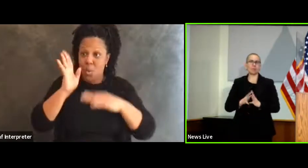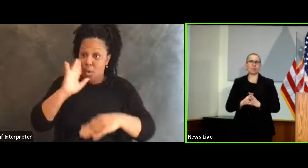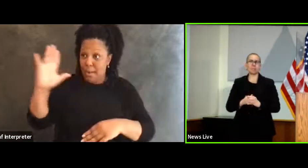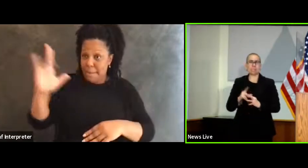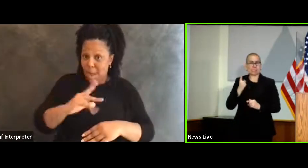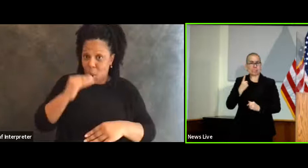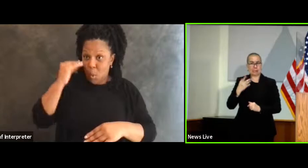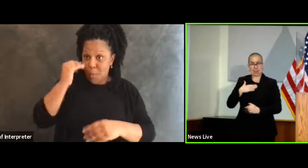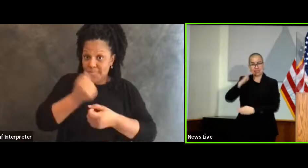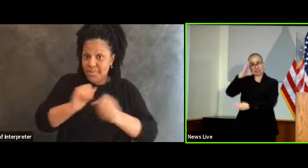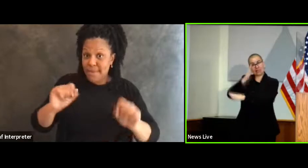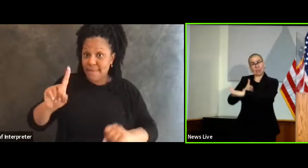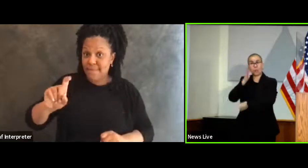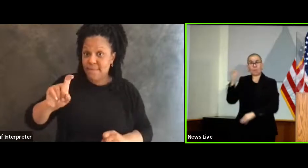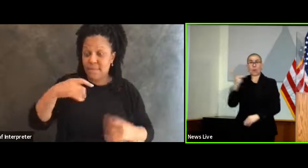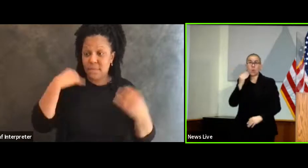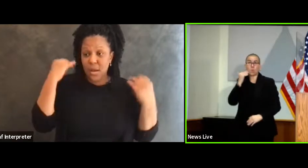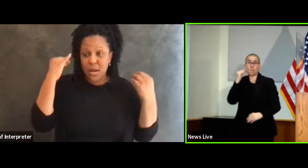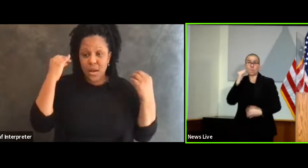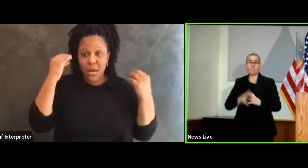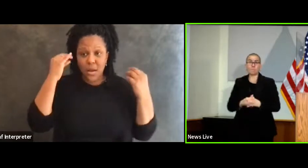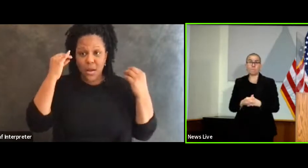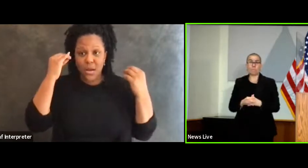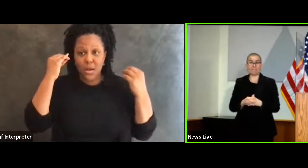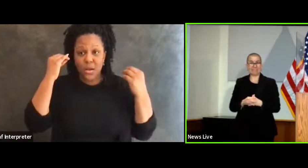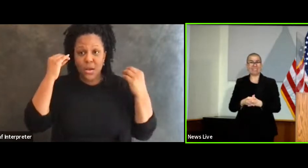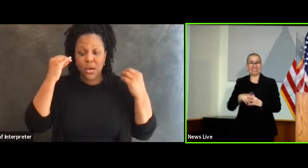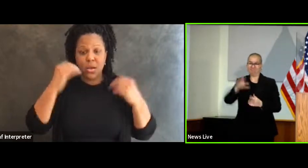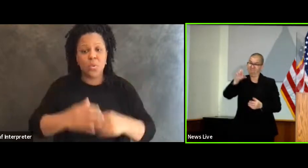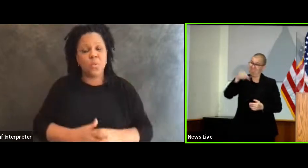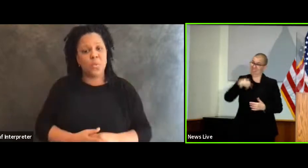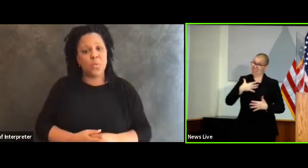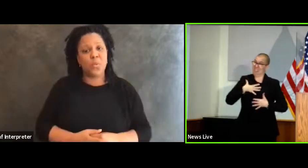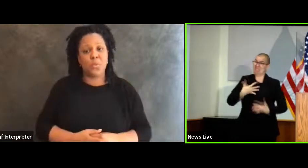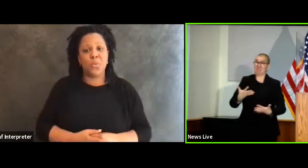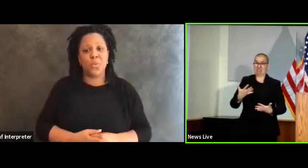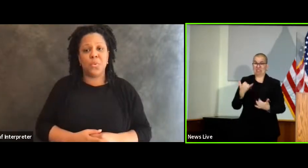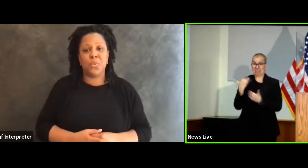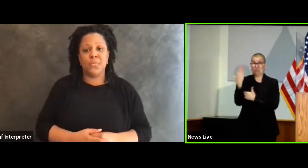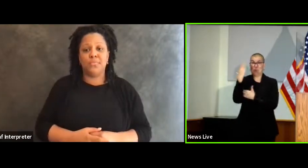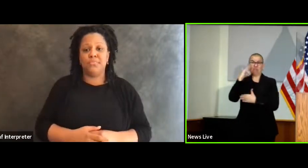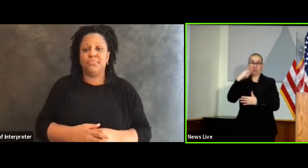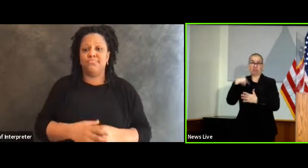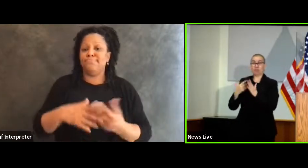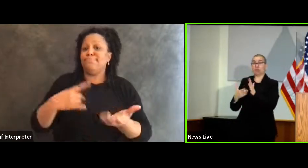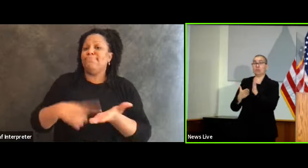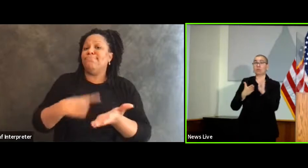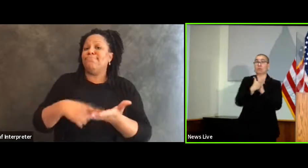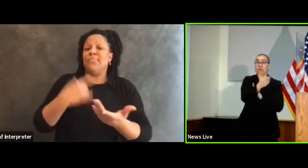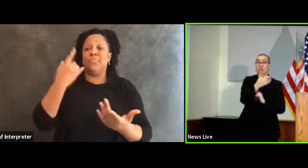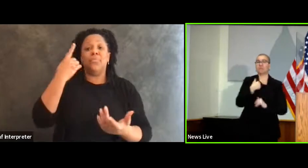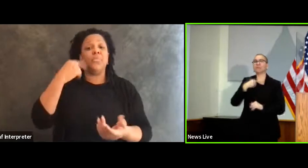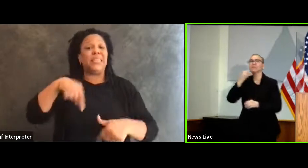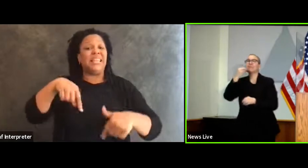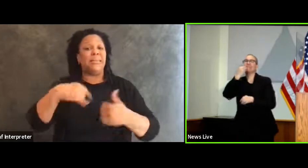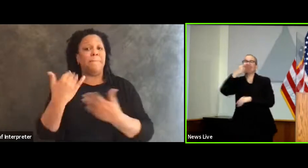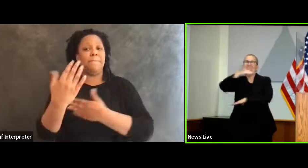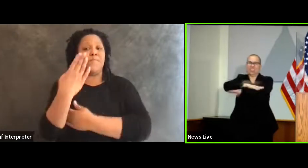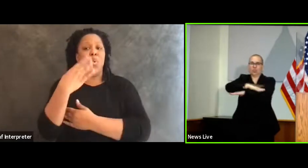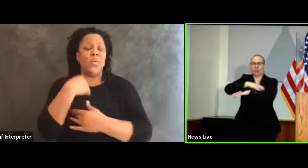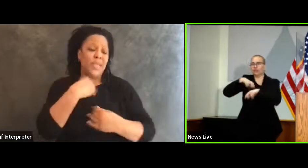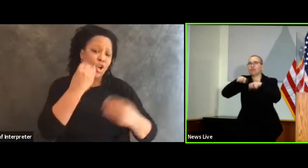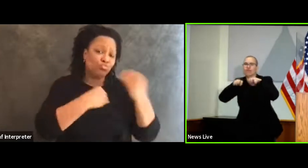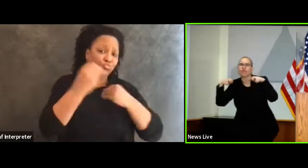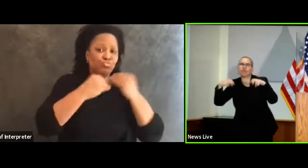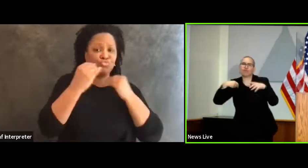I, from time to time, will say to him, even when I left this morning, he was at the dining room table doing